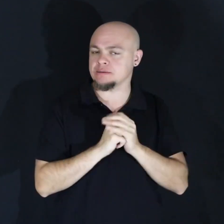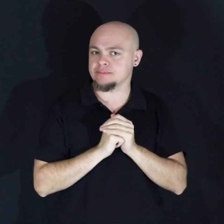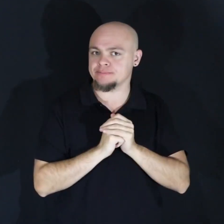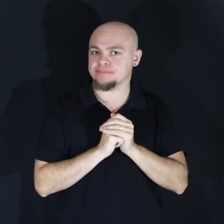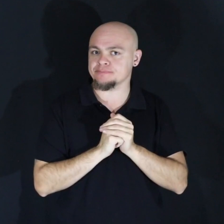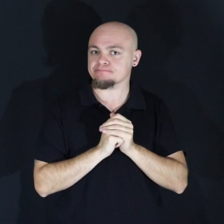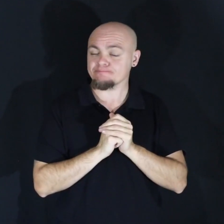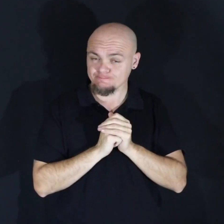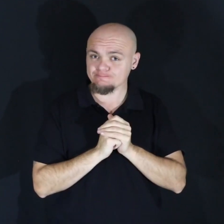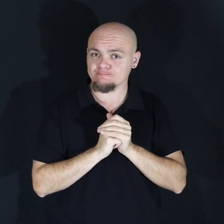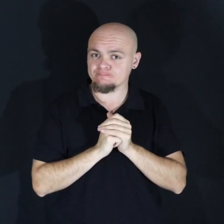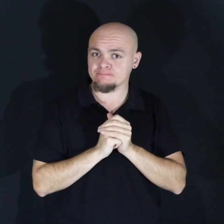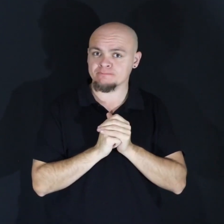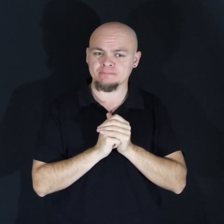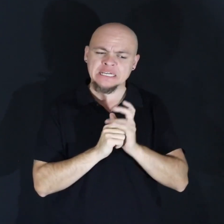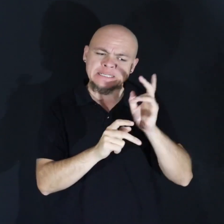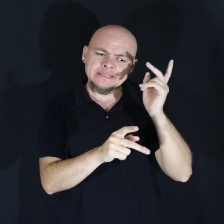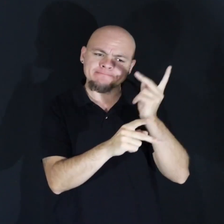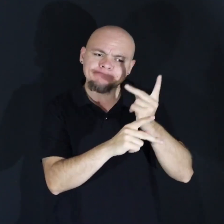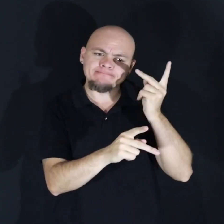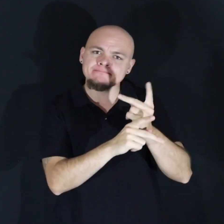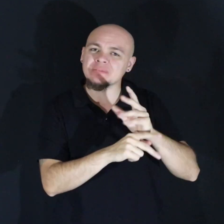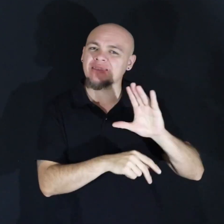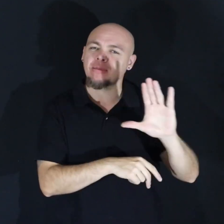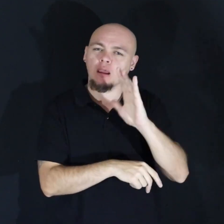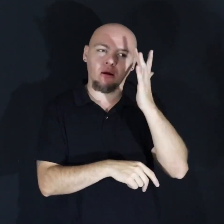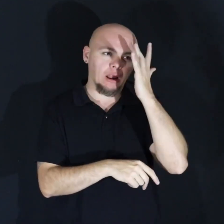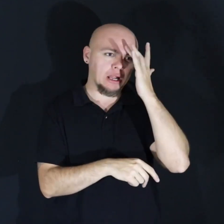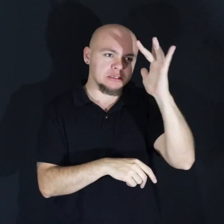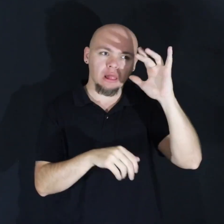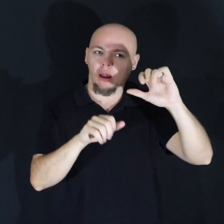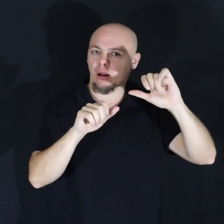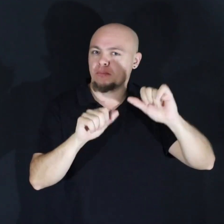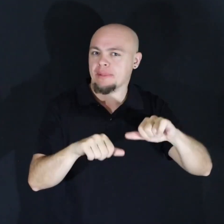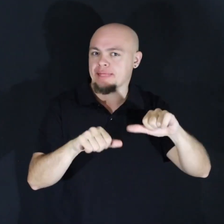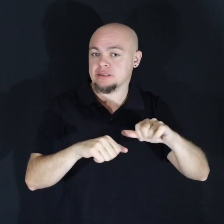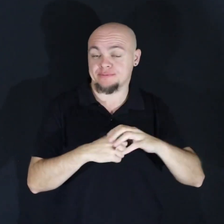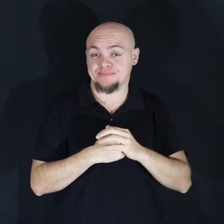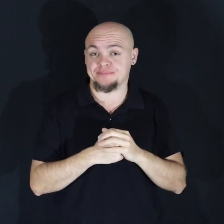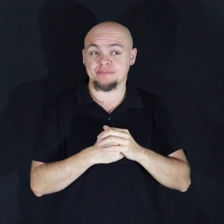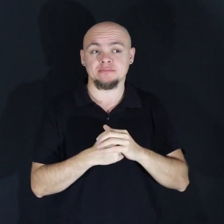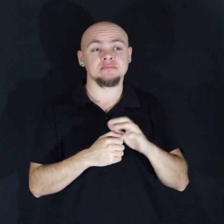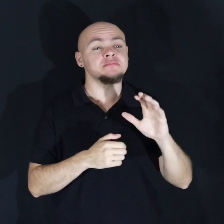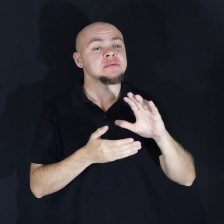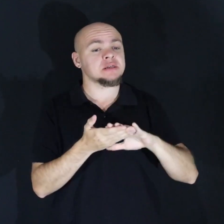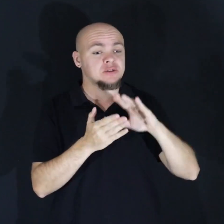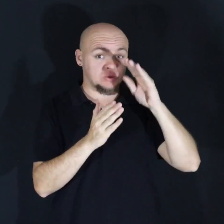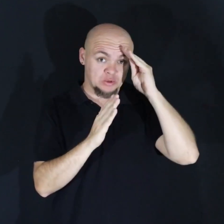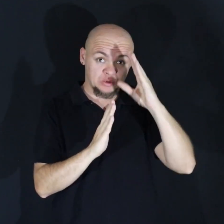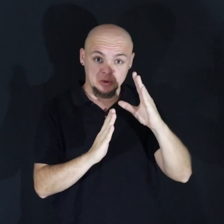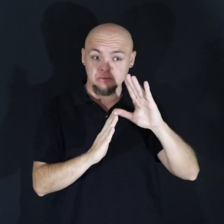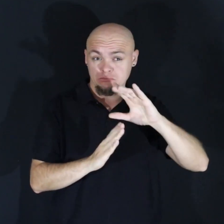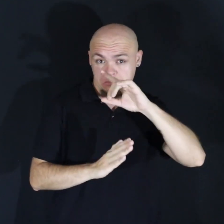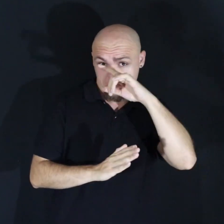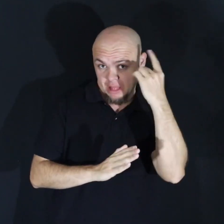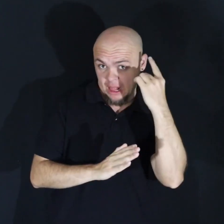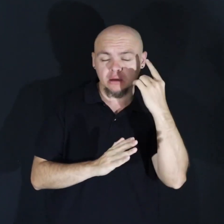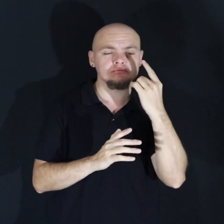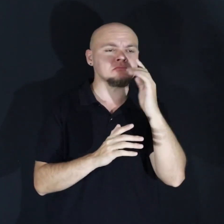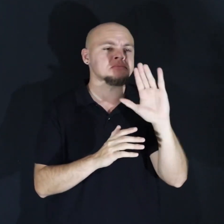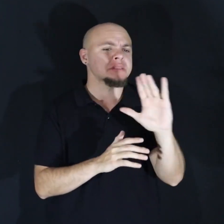We can nurture the intellectual capacity and interest of our Black students.